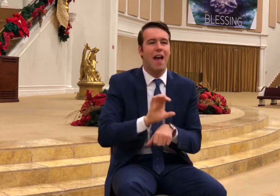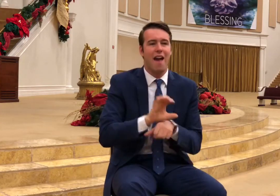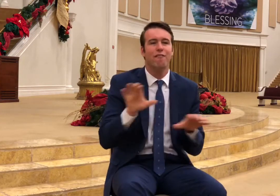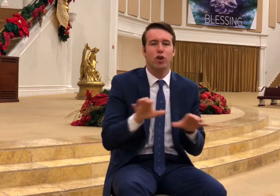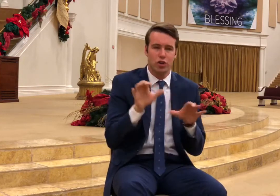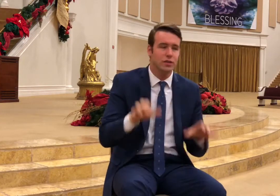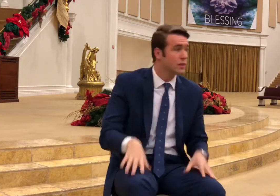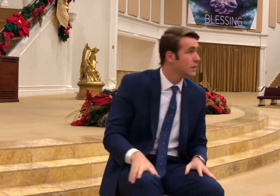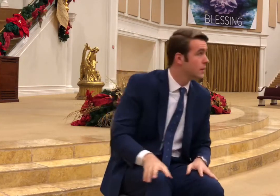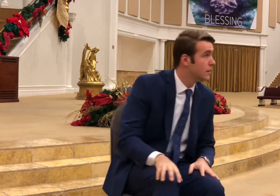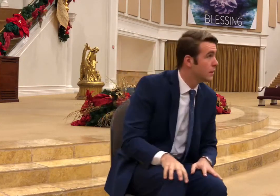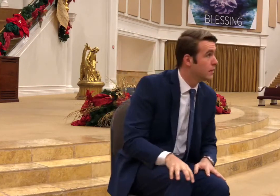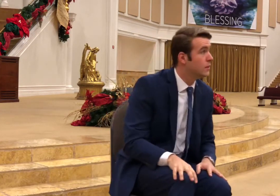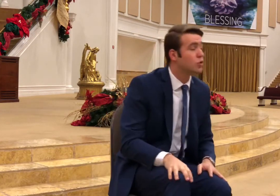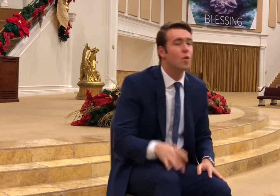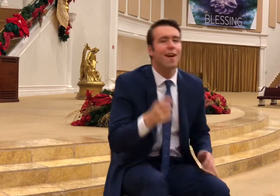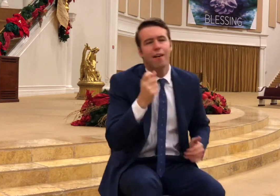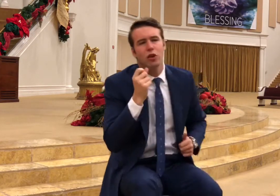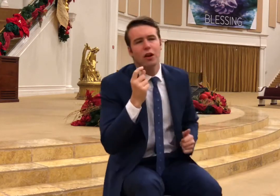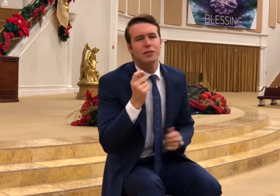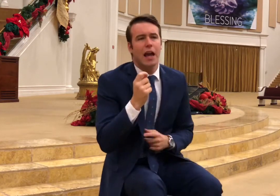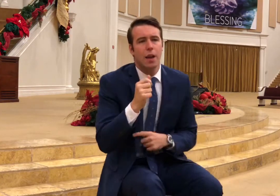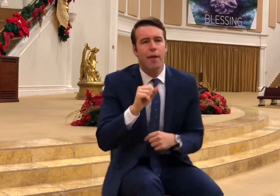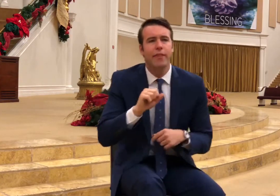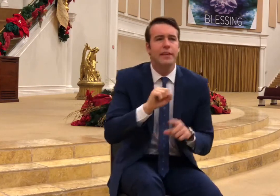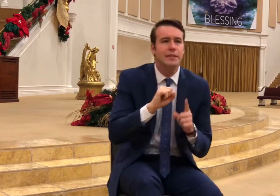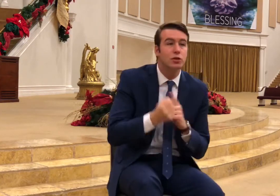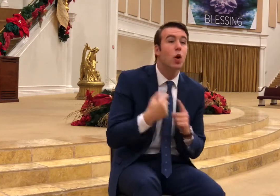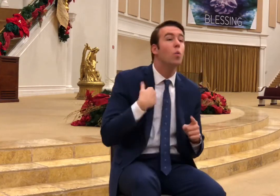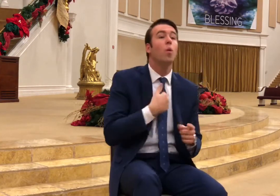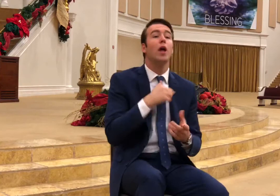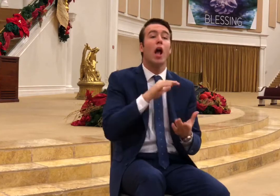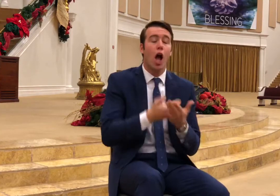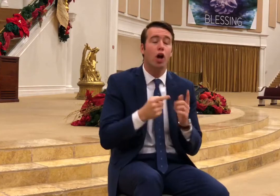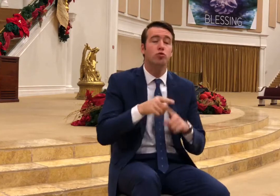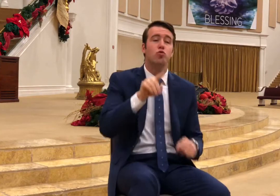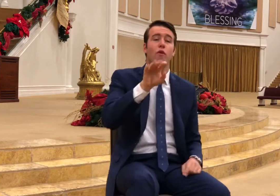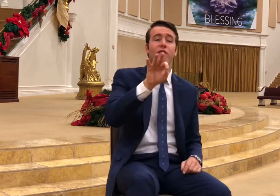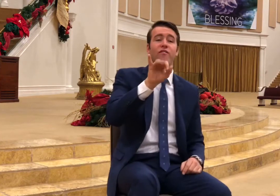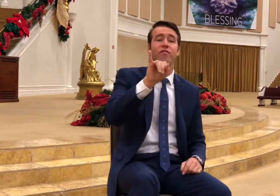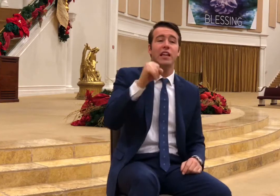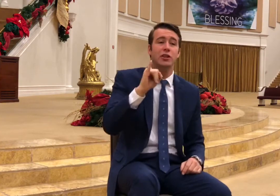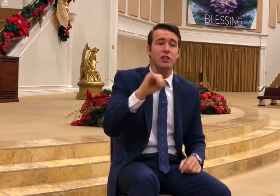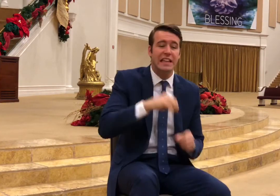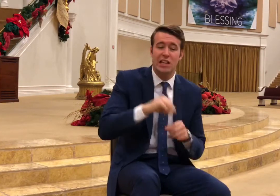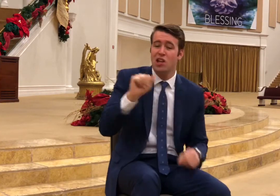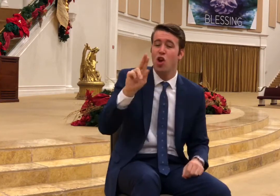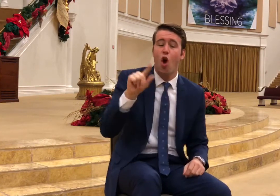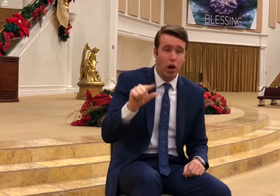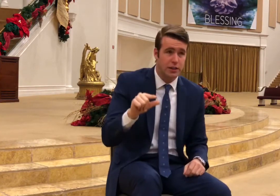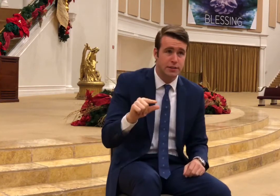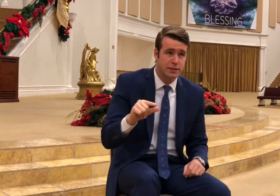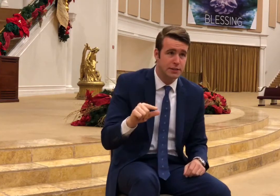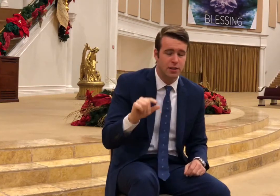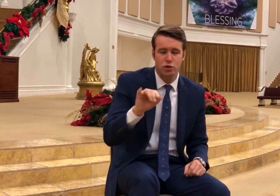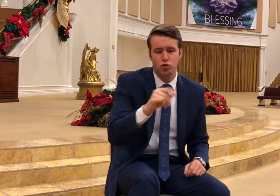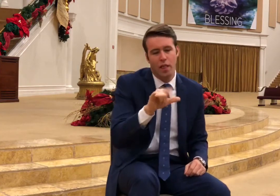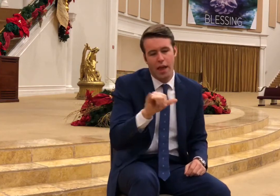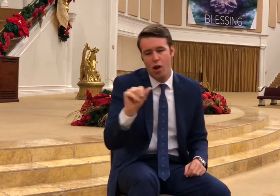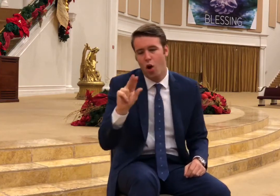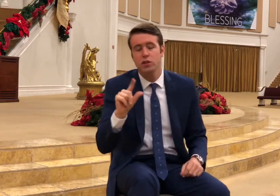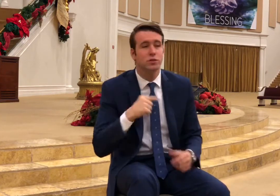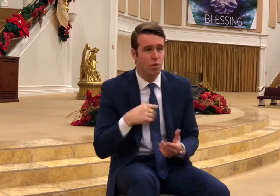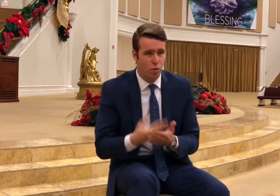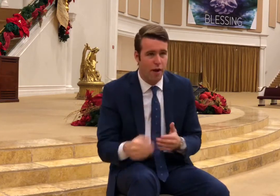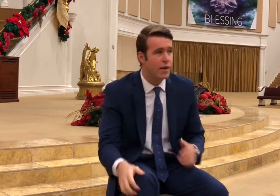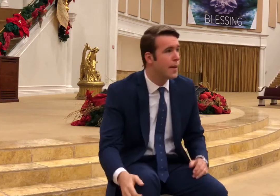And here's the situation. When we got to Fiji in, I believe it was August, we were there, July or August, I didn't